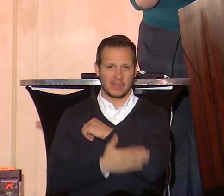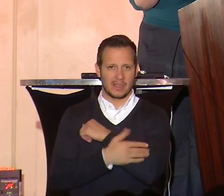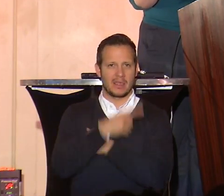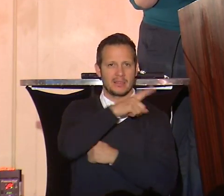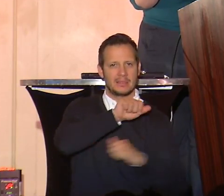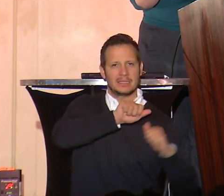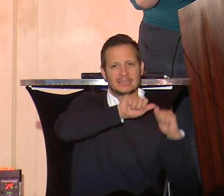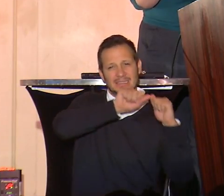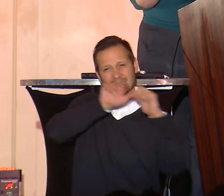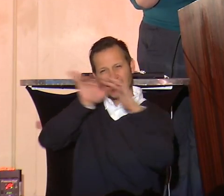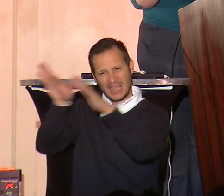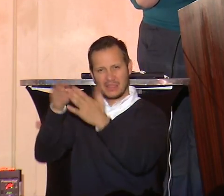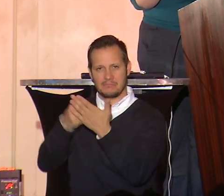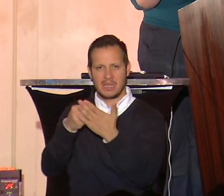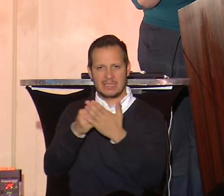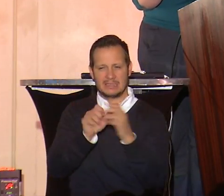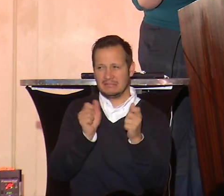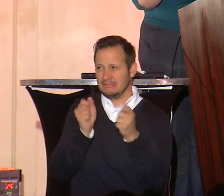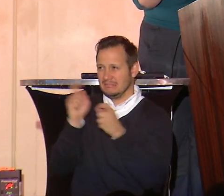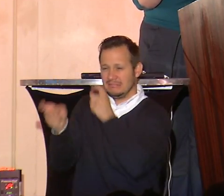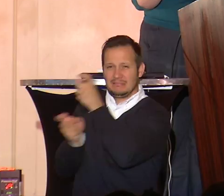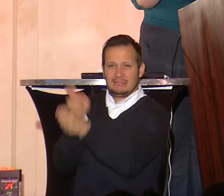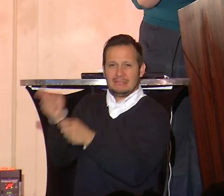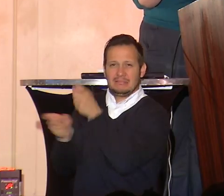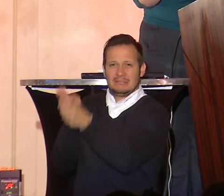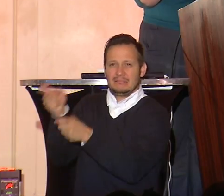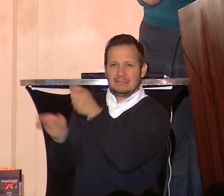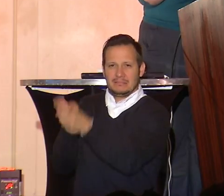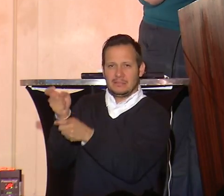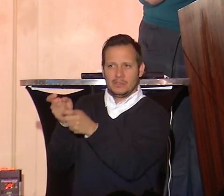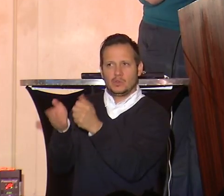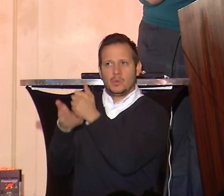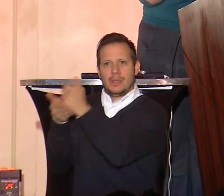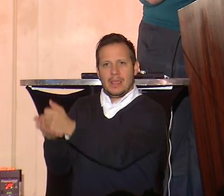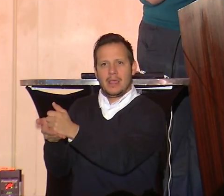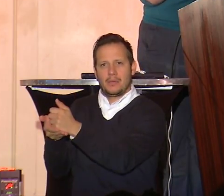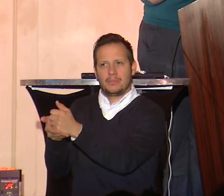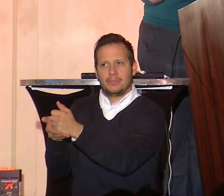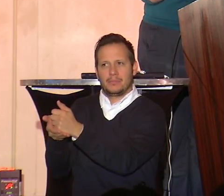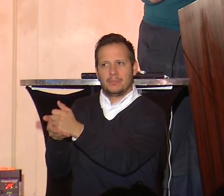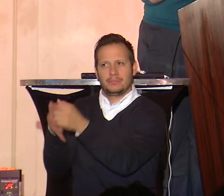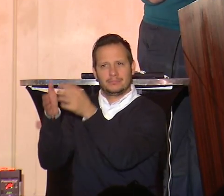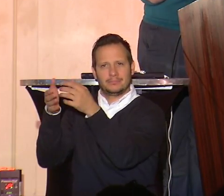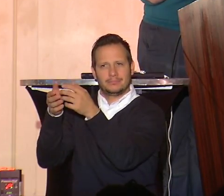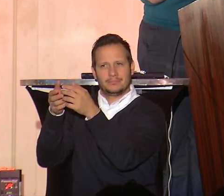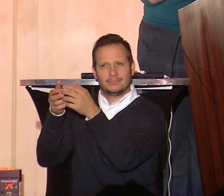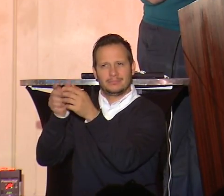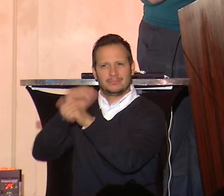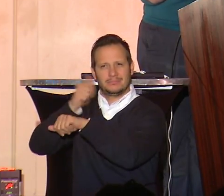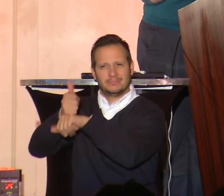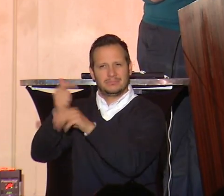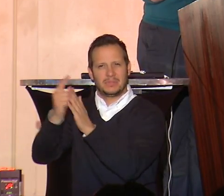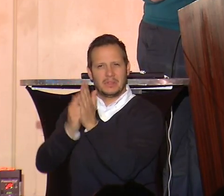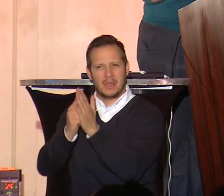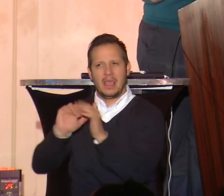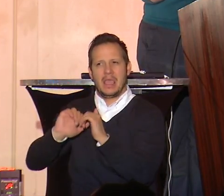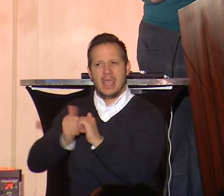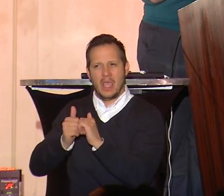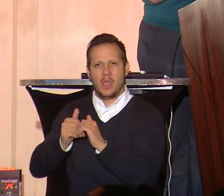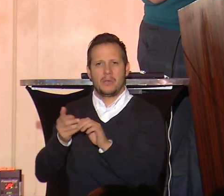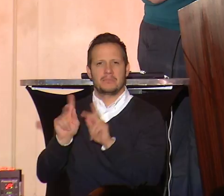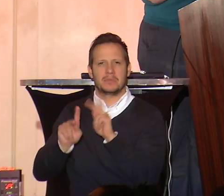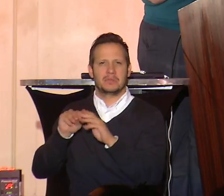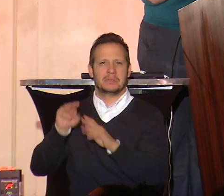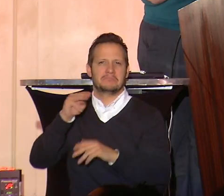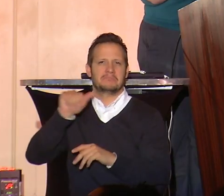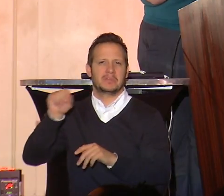their money to Massachusetts to help determine how the people of Massachusetts died. So if you look at this, the